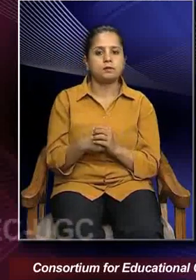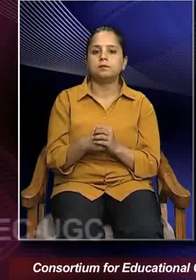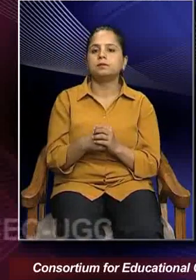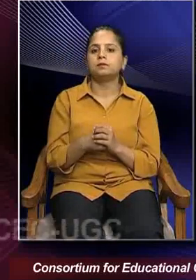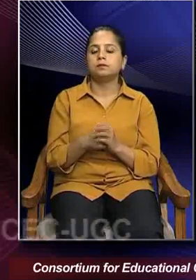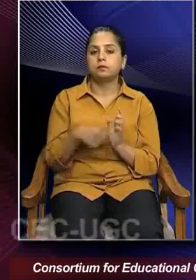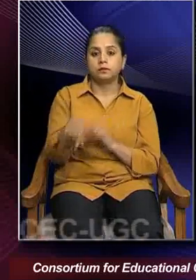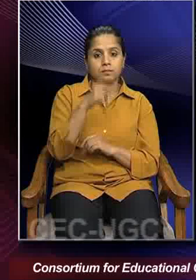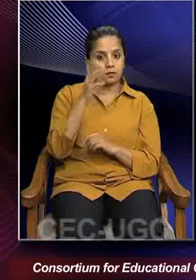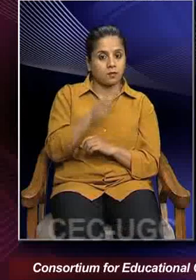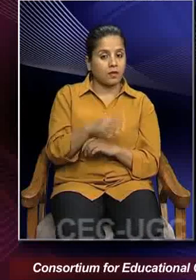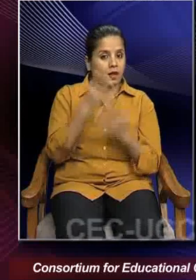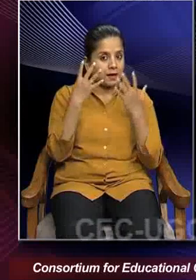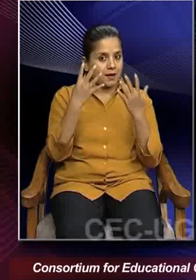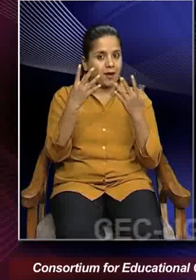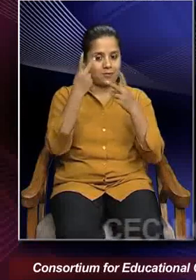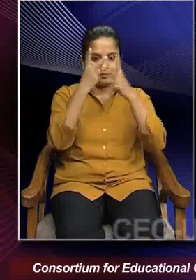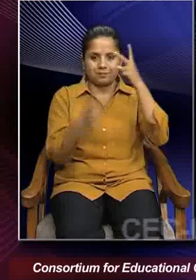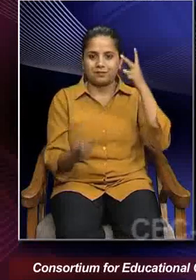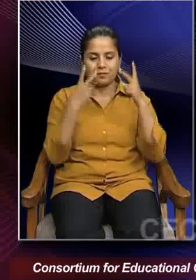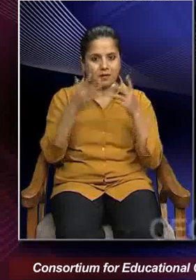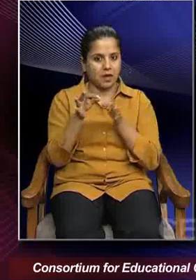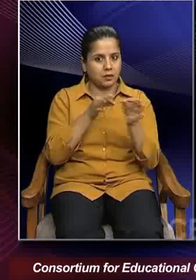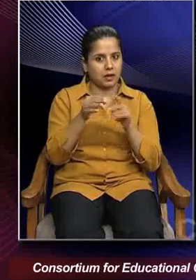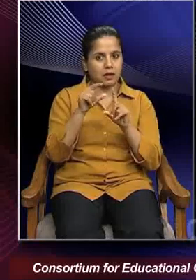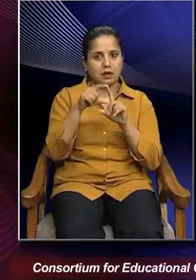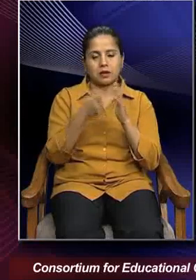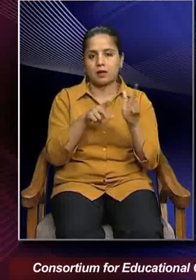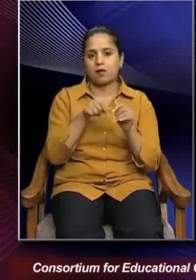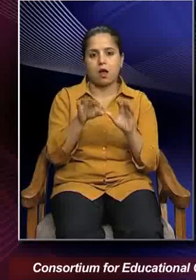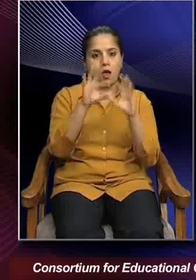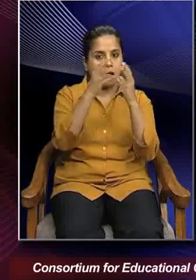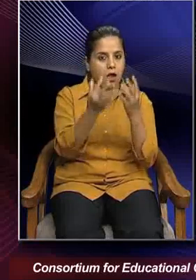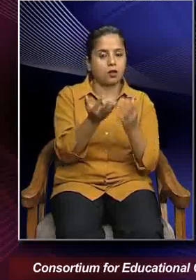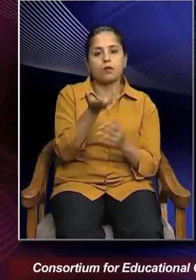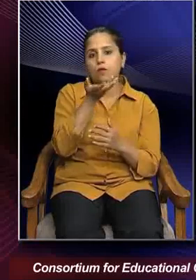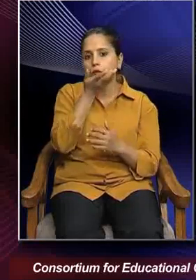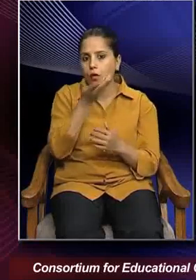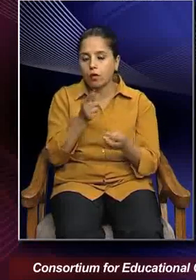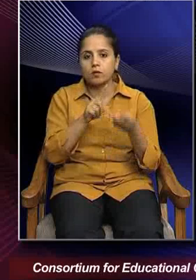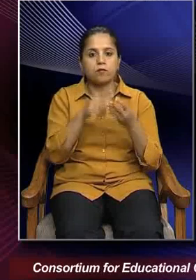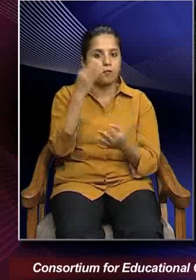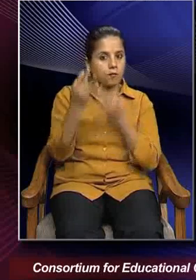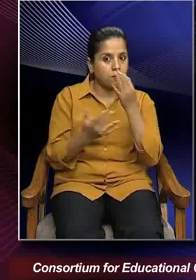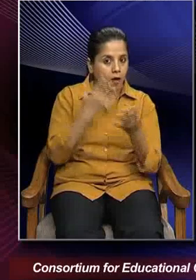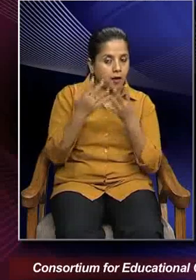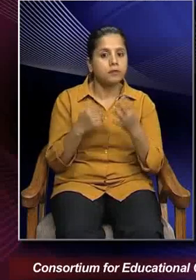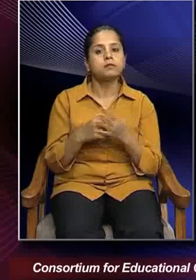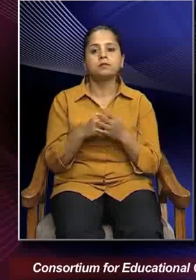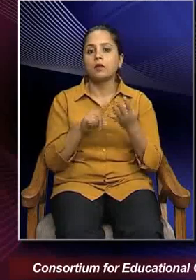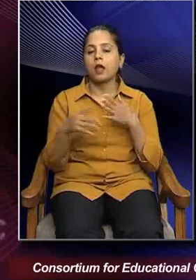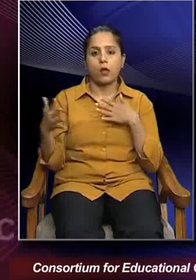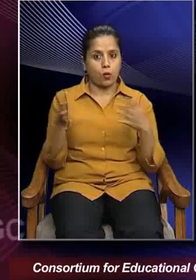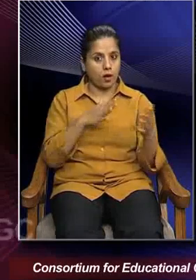So within these 9 dravyas, earth, water, fire,